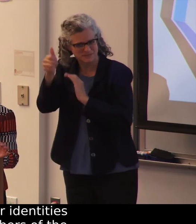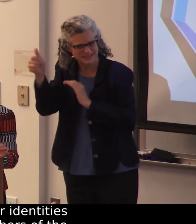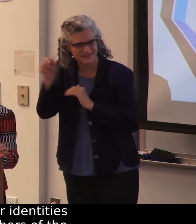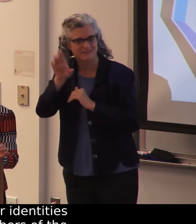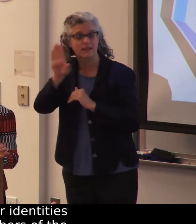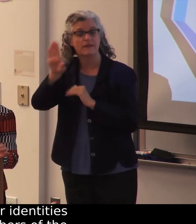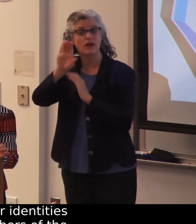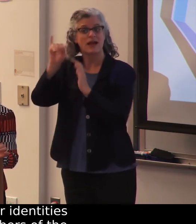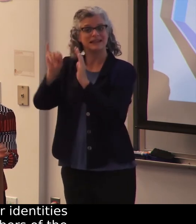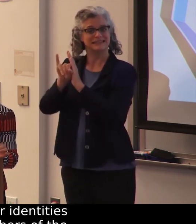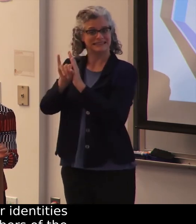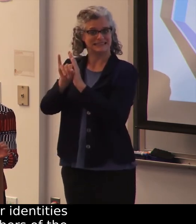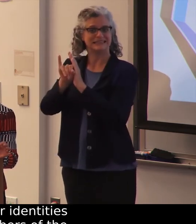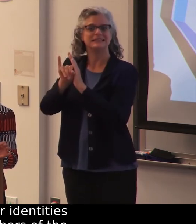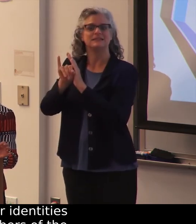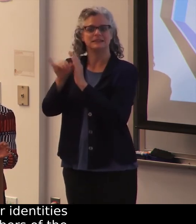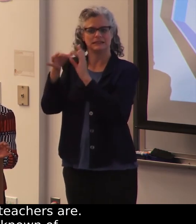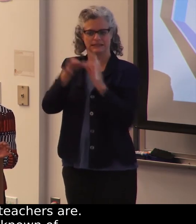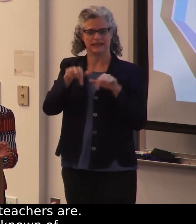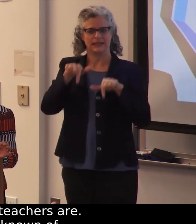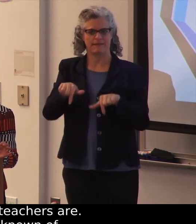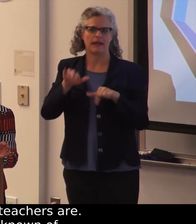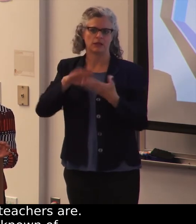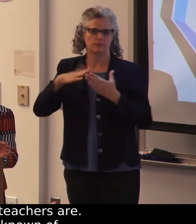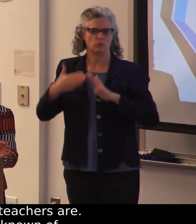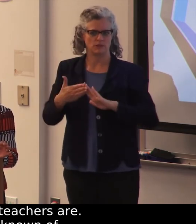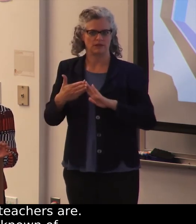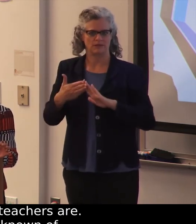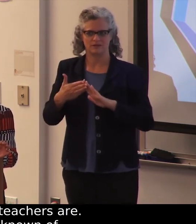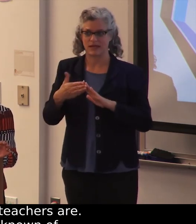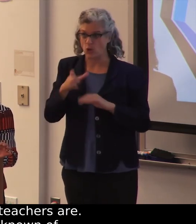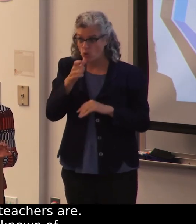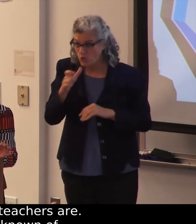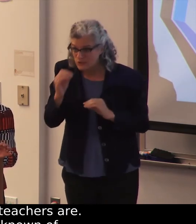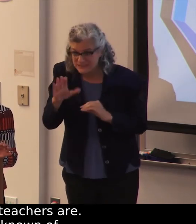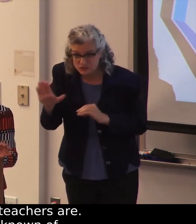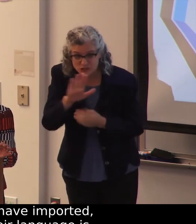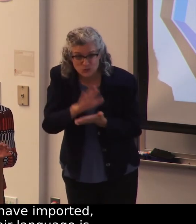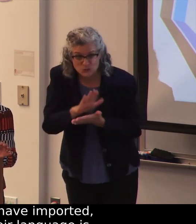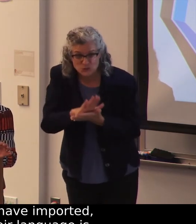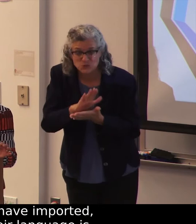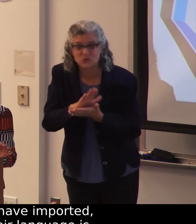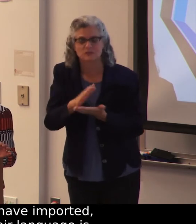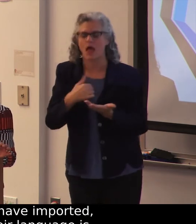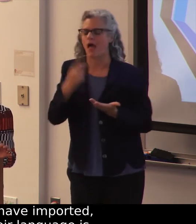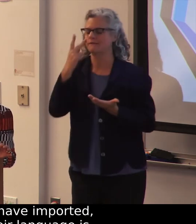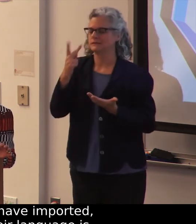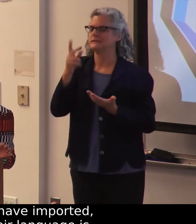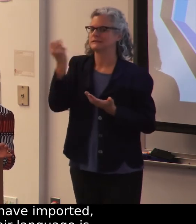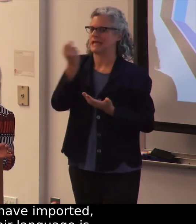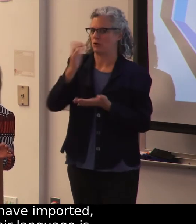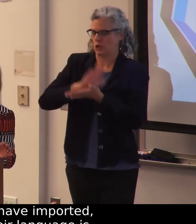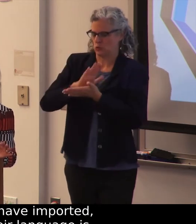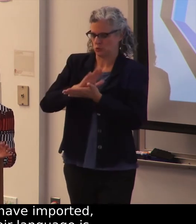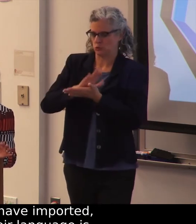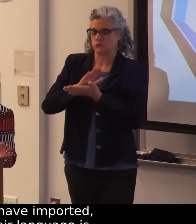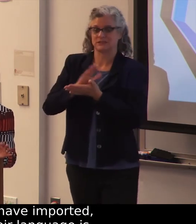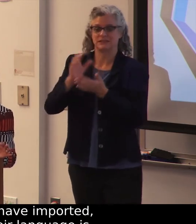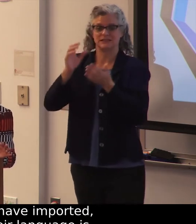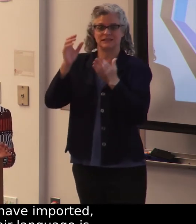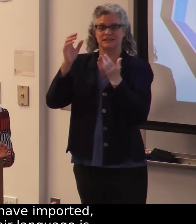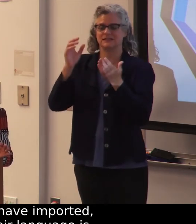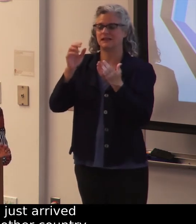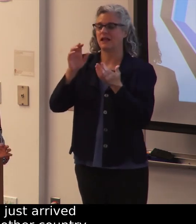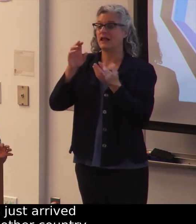of the ethnic American community. Who your teachers are. I have known of programs in Saturday schools where they've imported, because their language